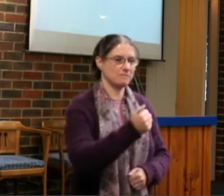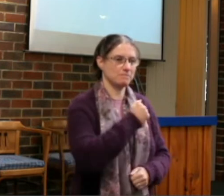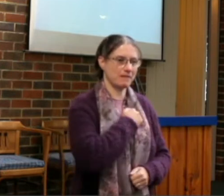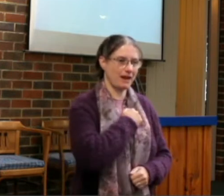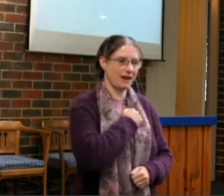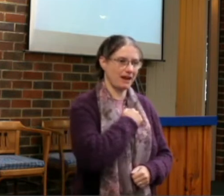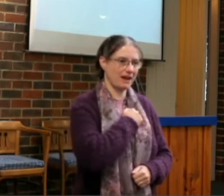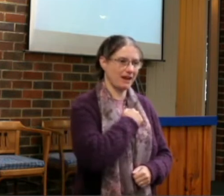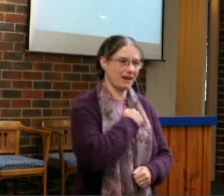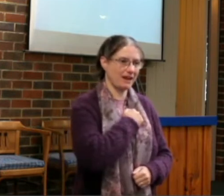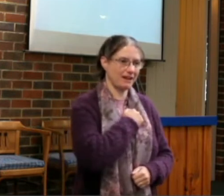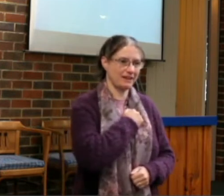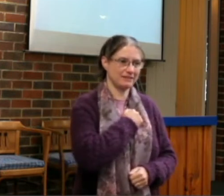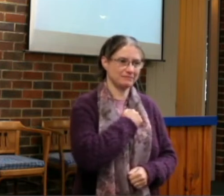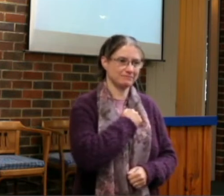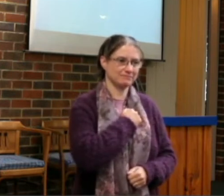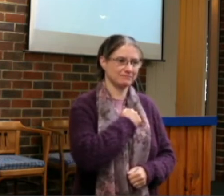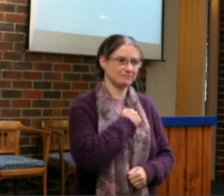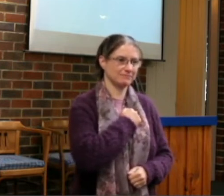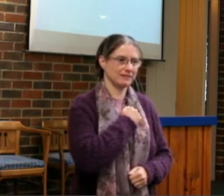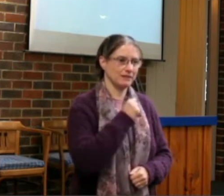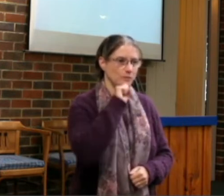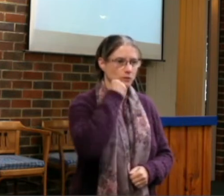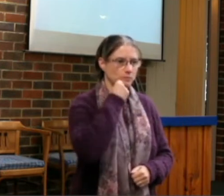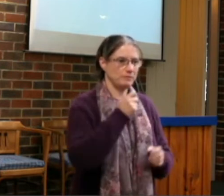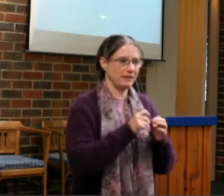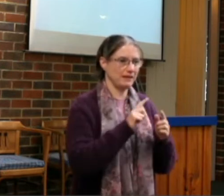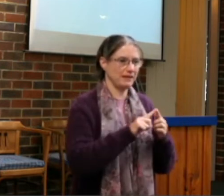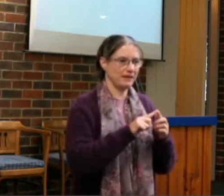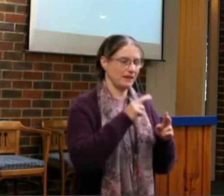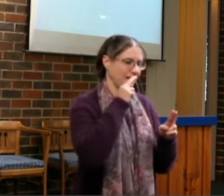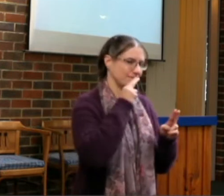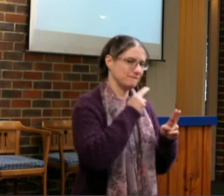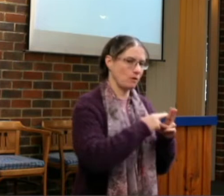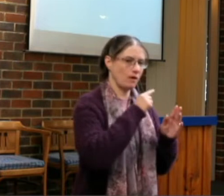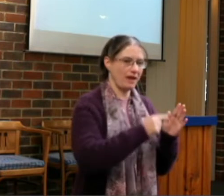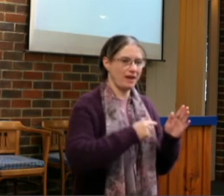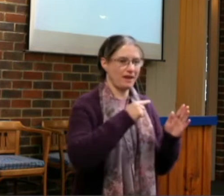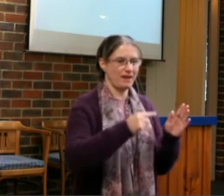forever mine. Will be